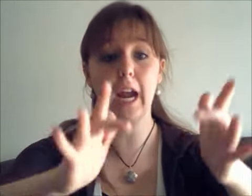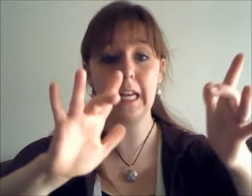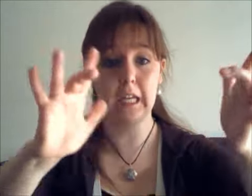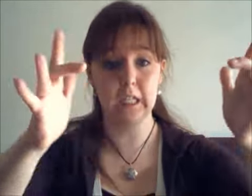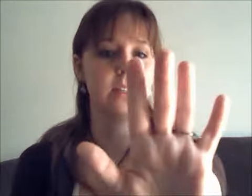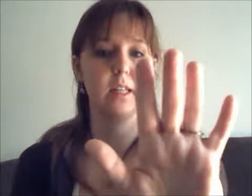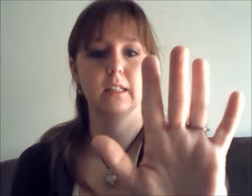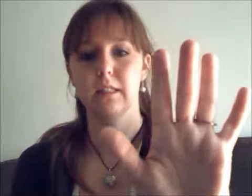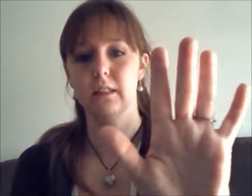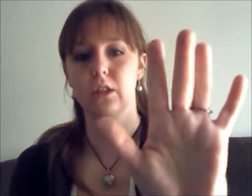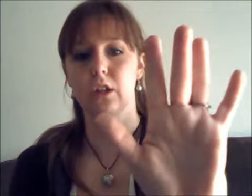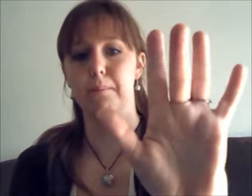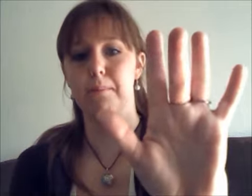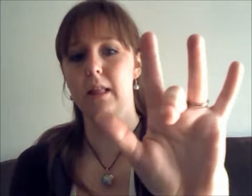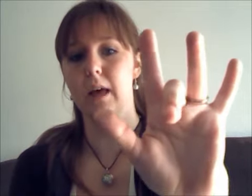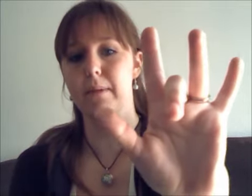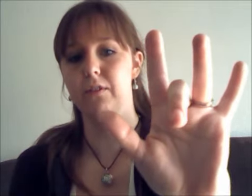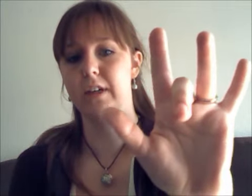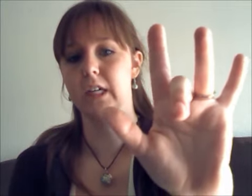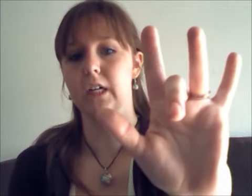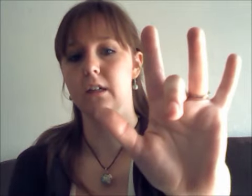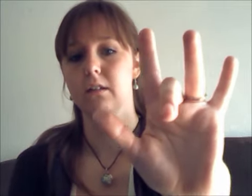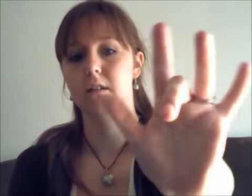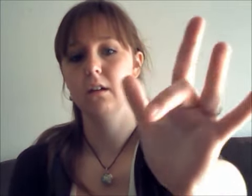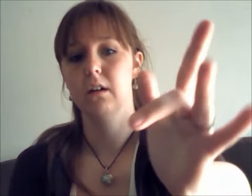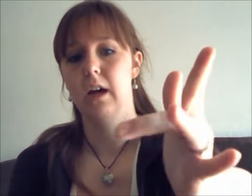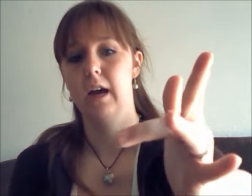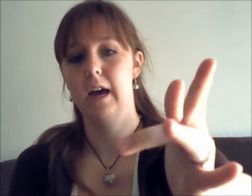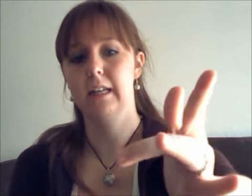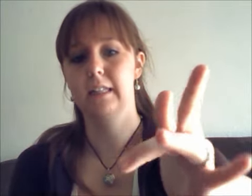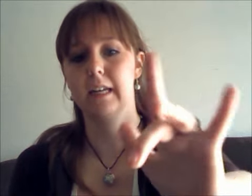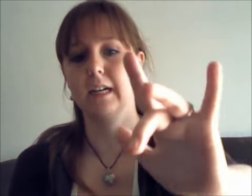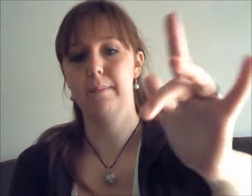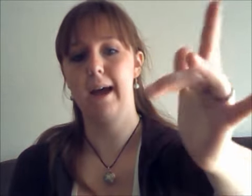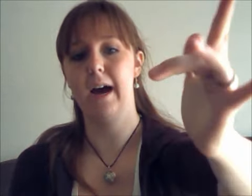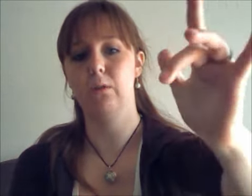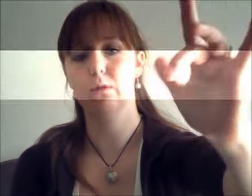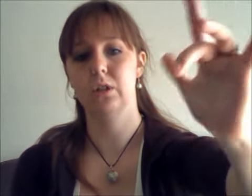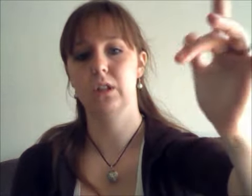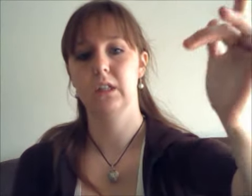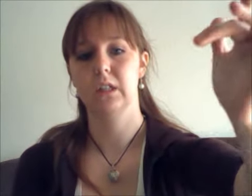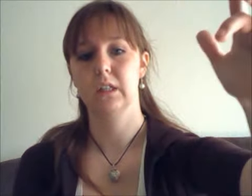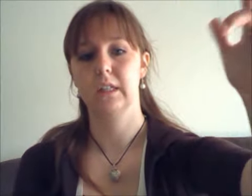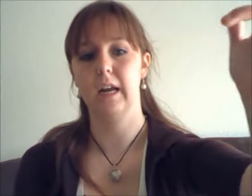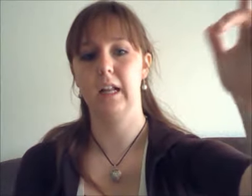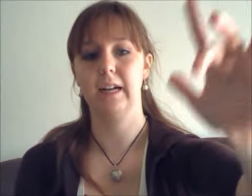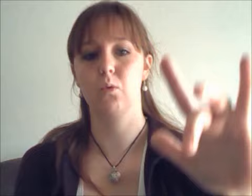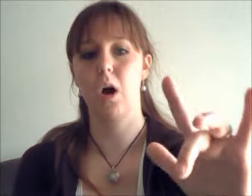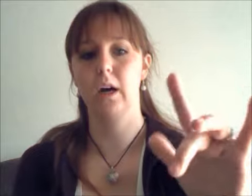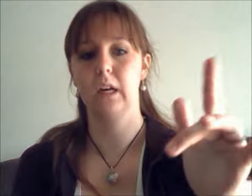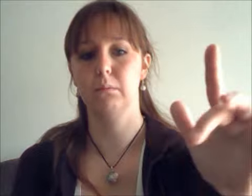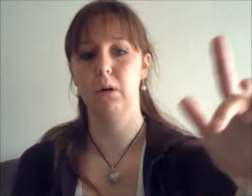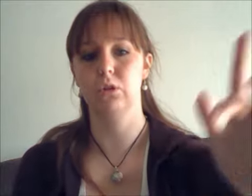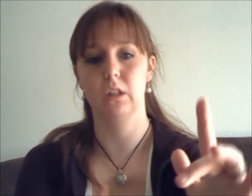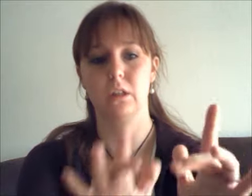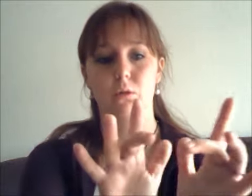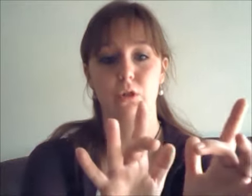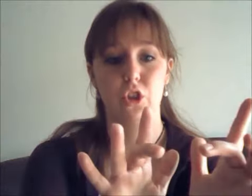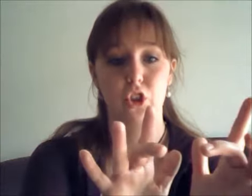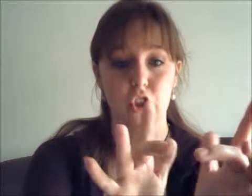shining. So you're going to bend that middle finger, and it's going to come out, kind of like a rocking motion. So